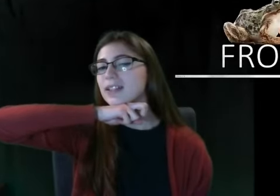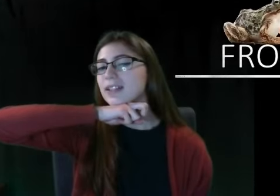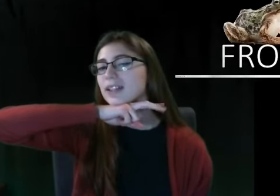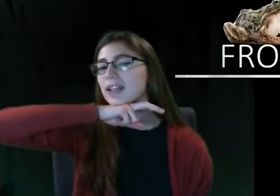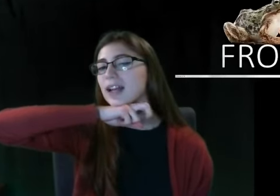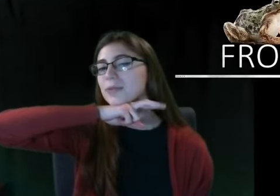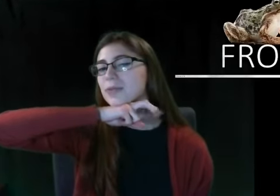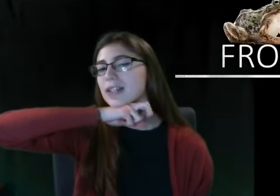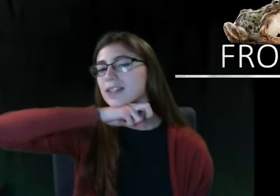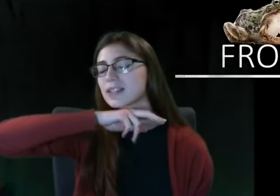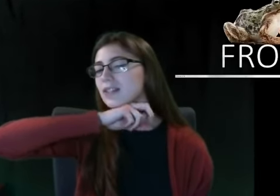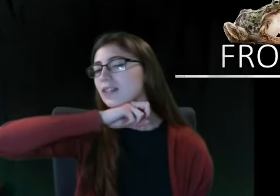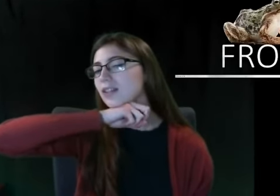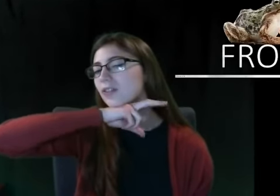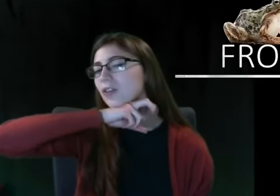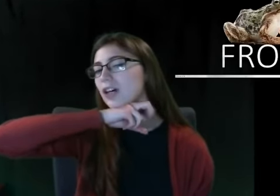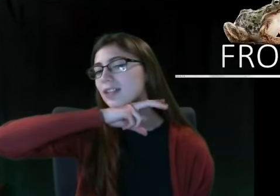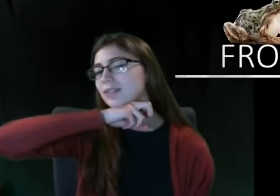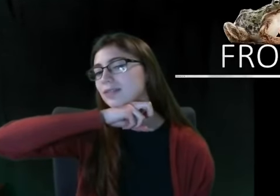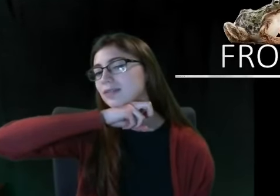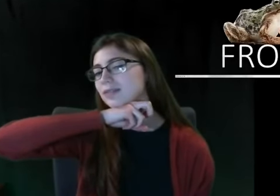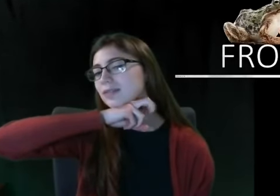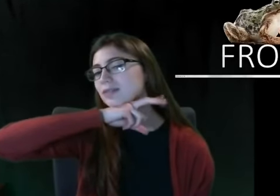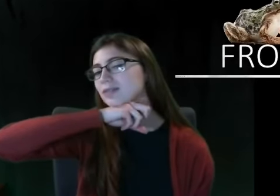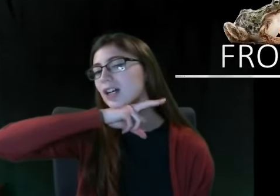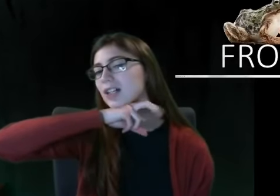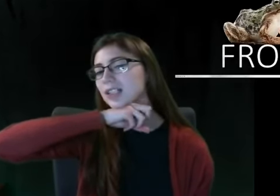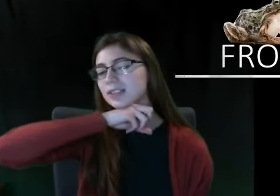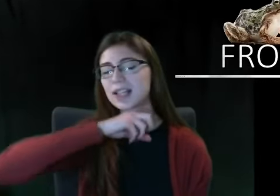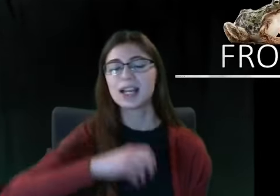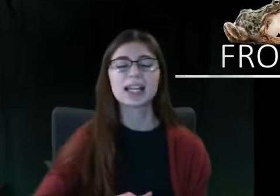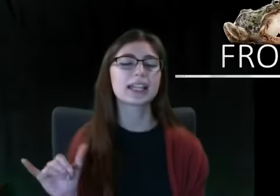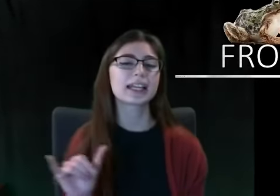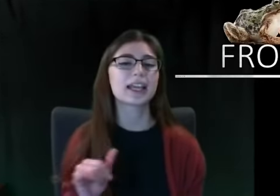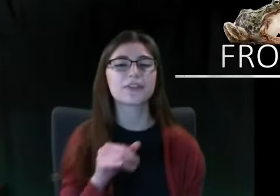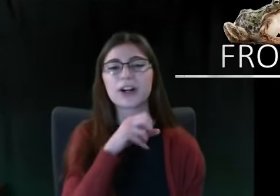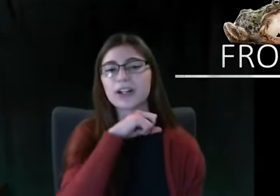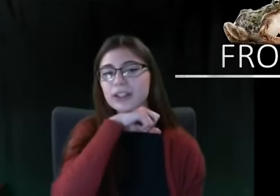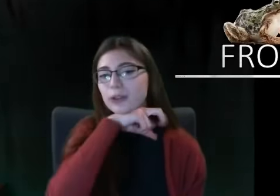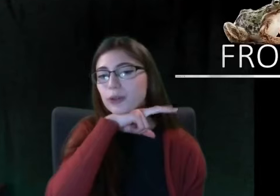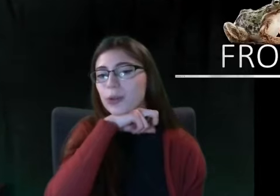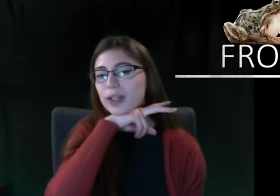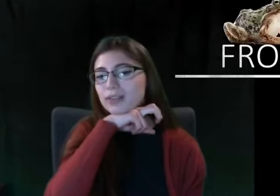and out twice. Frog. Frog. Like a frog croaking.